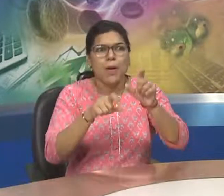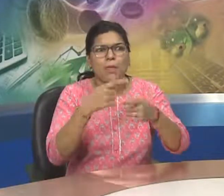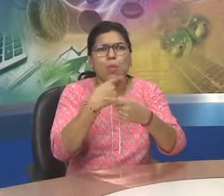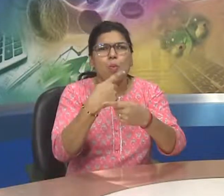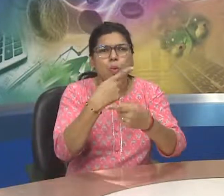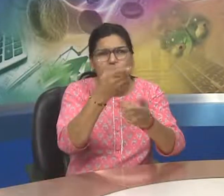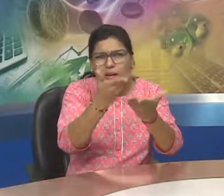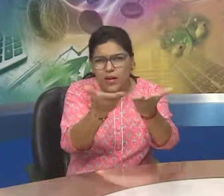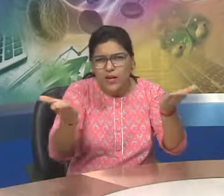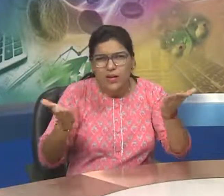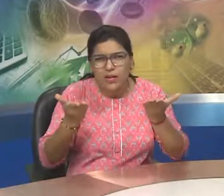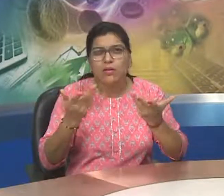released